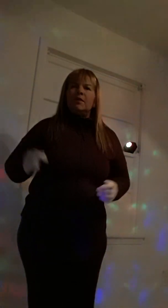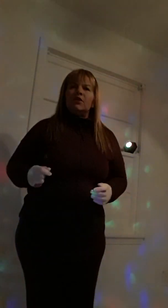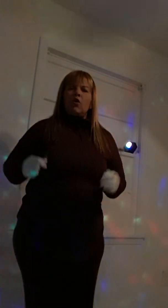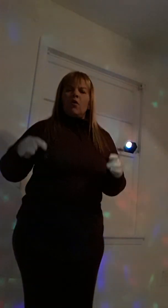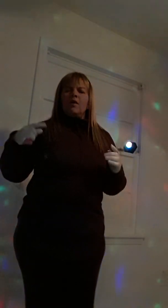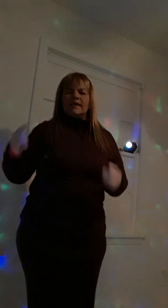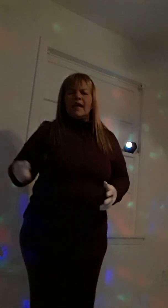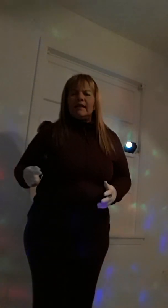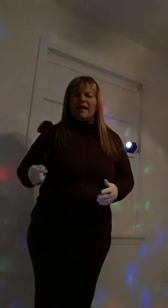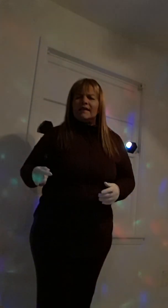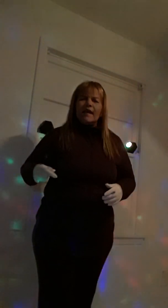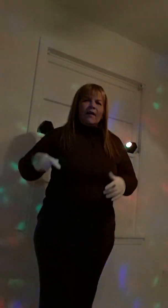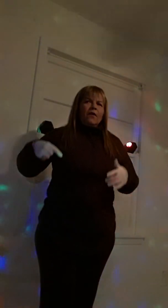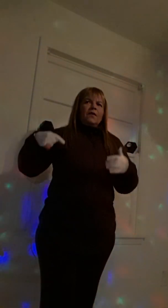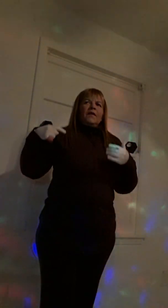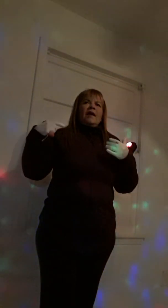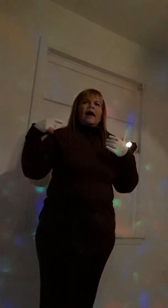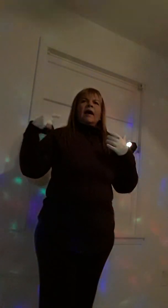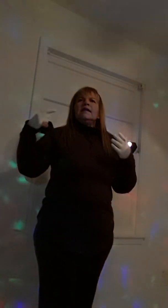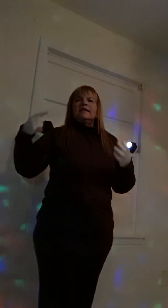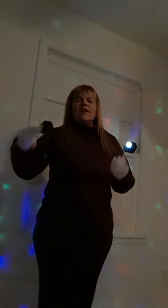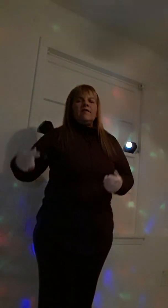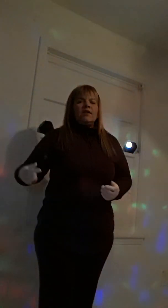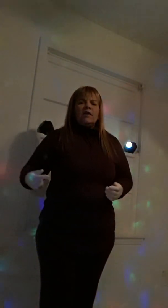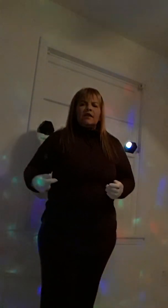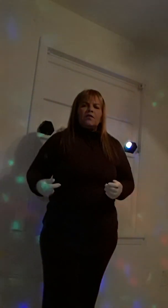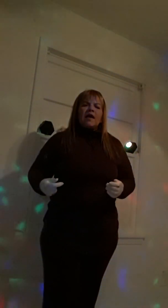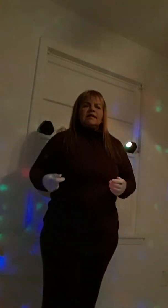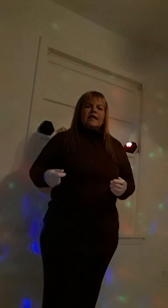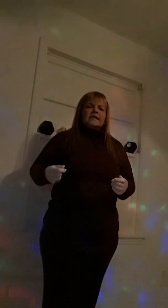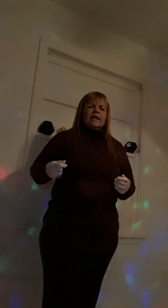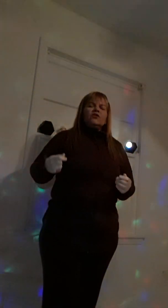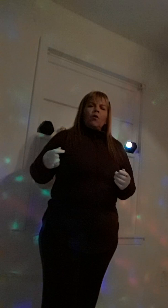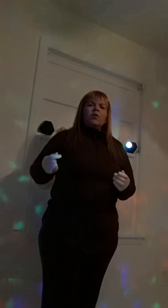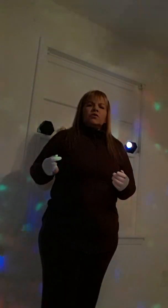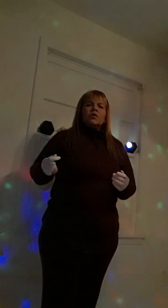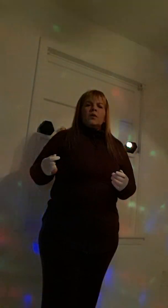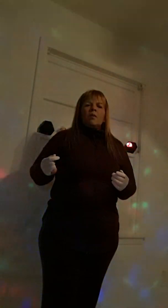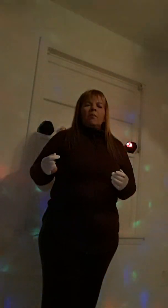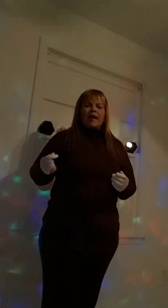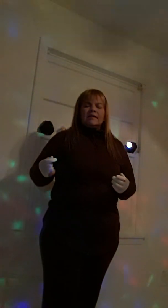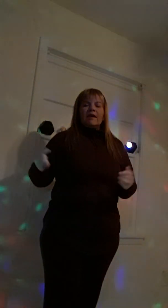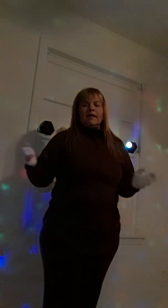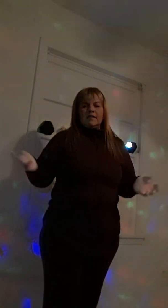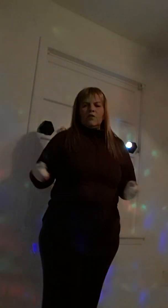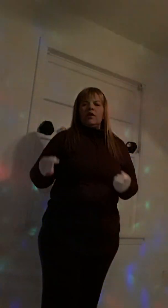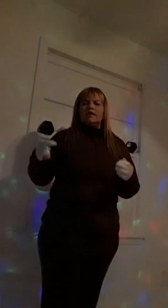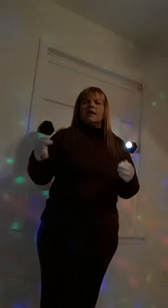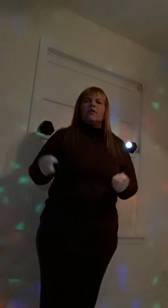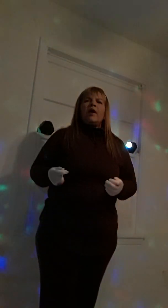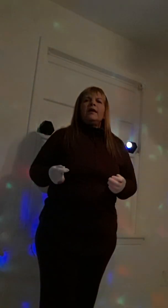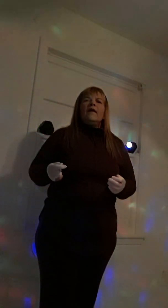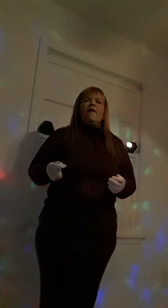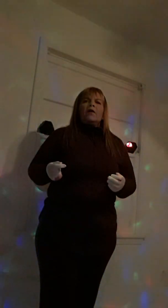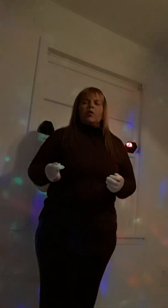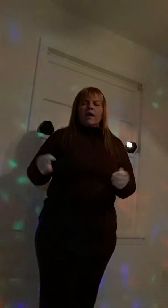visto cómo las gentes han estado hablando las frases y somos más que vencedores, right? We have